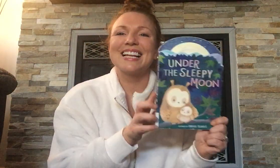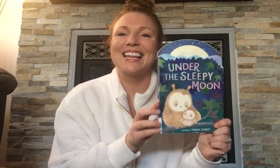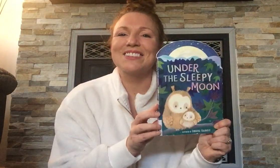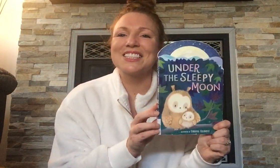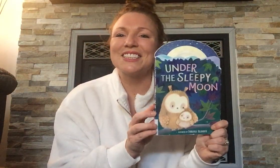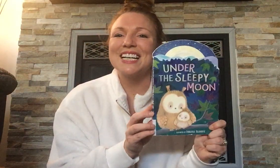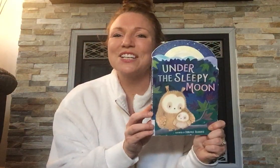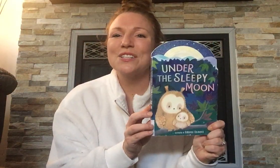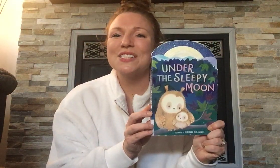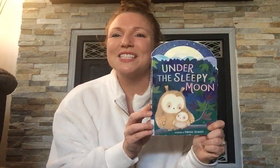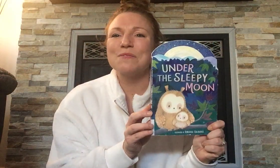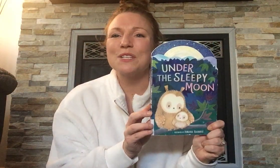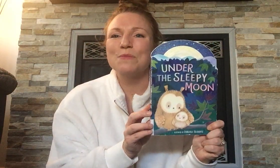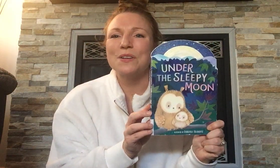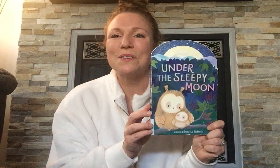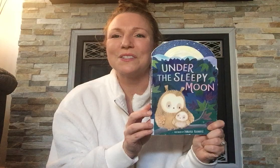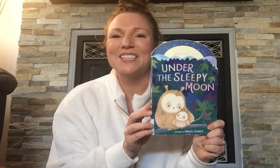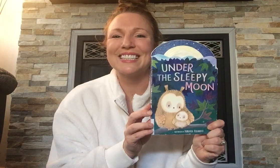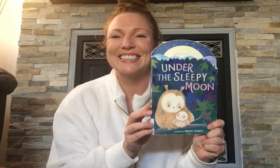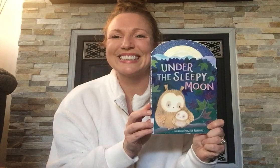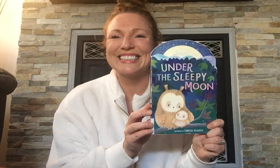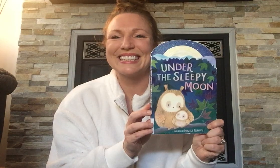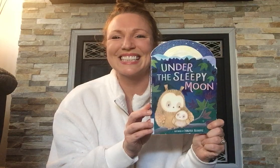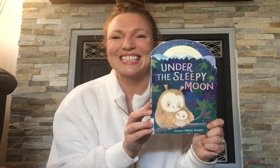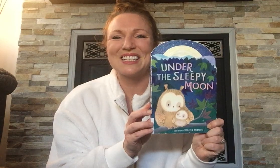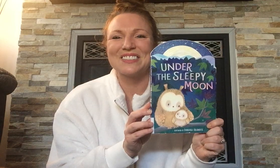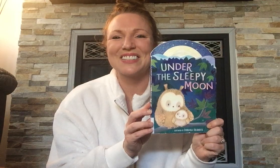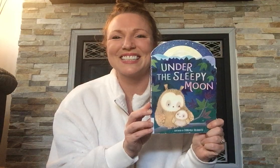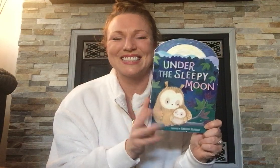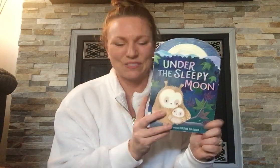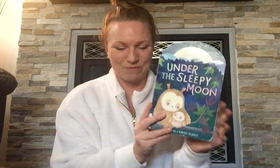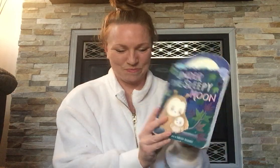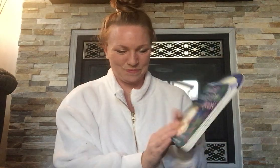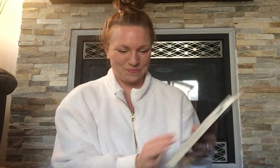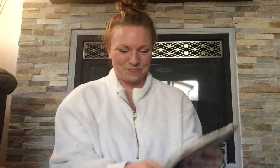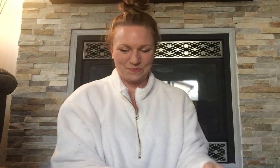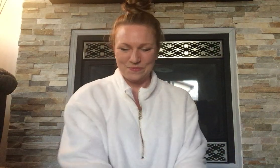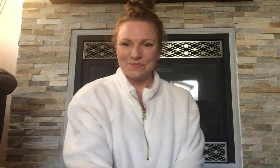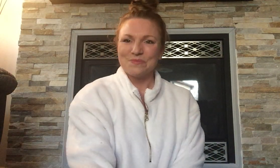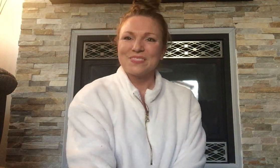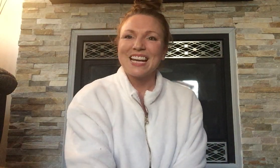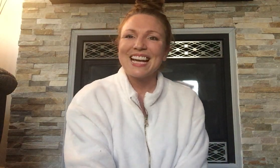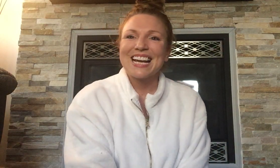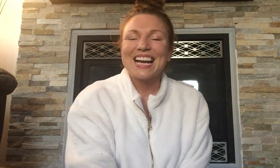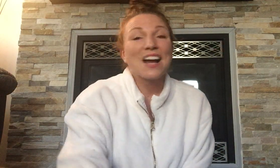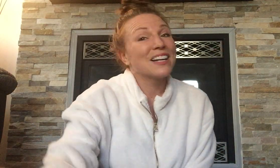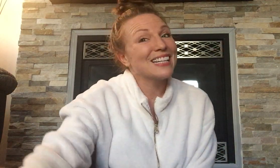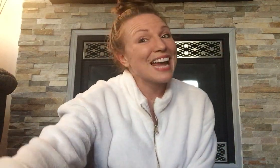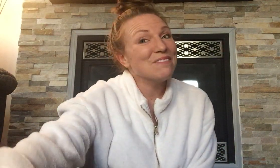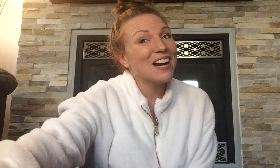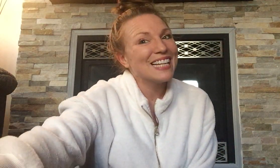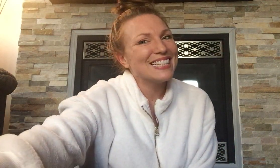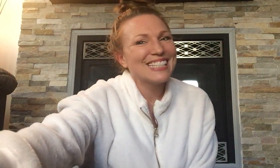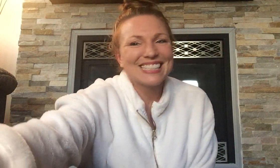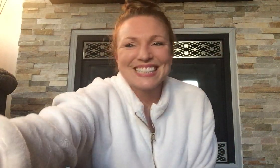And that one's called Under the Sleepy Moon. That's a cute one. Good night, friends.